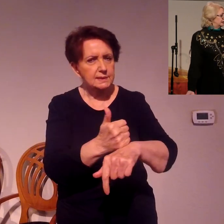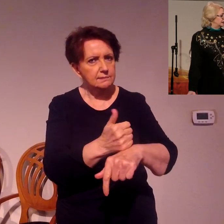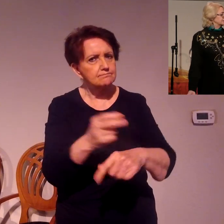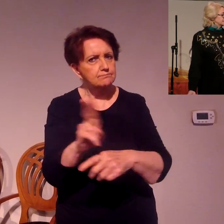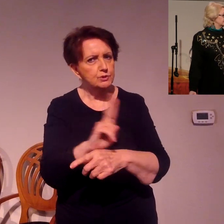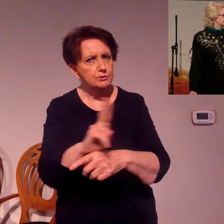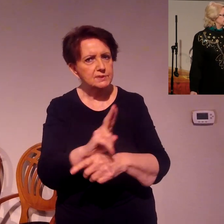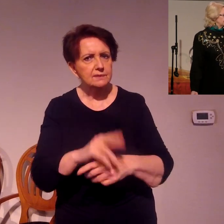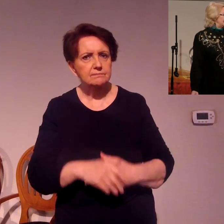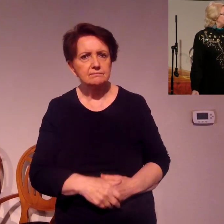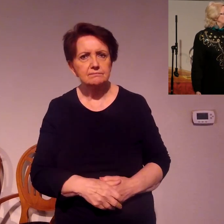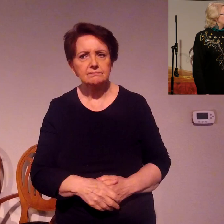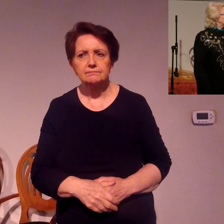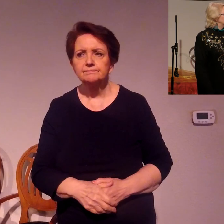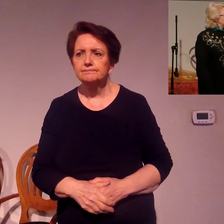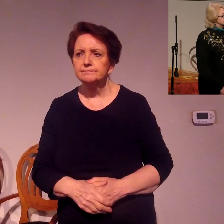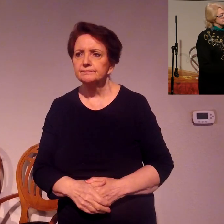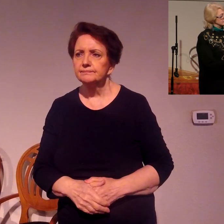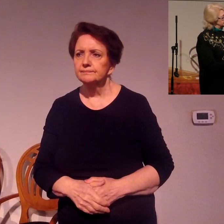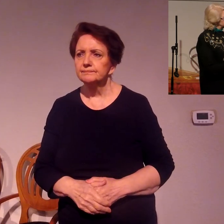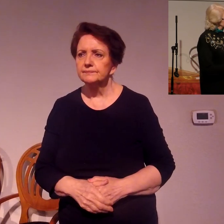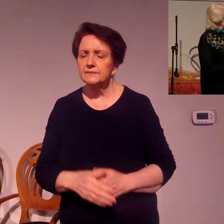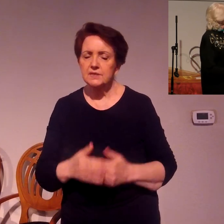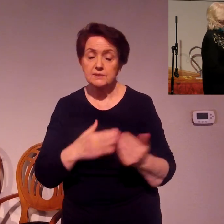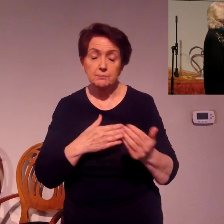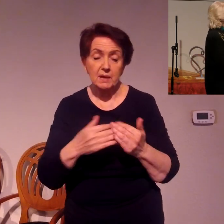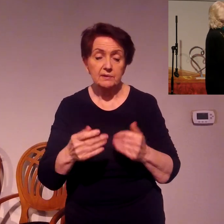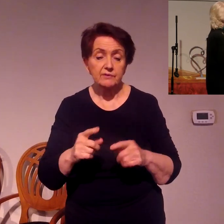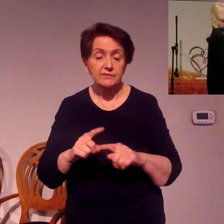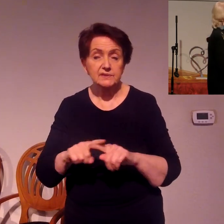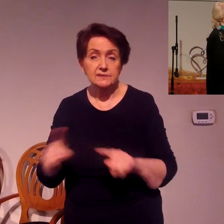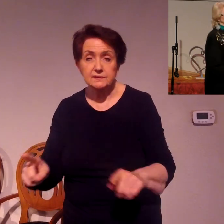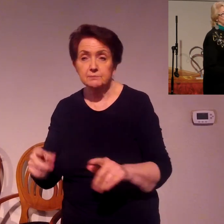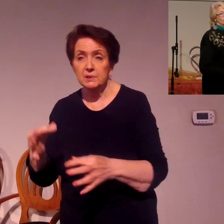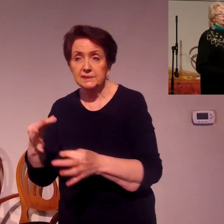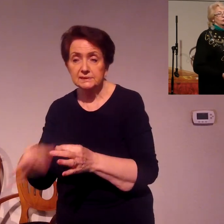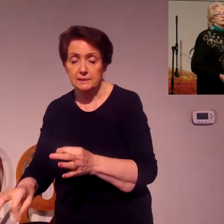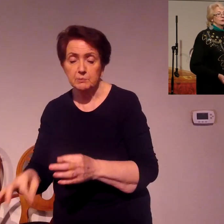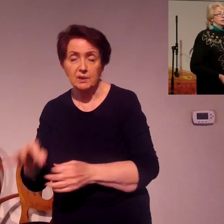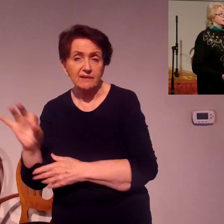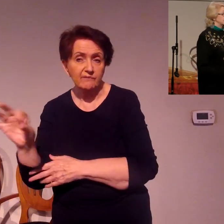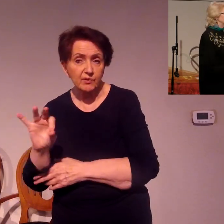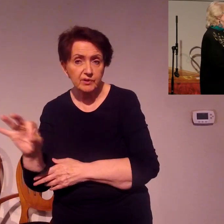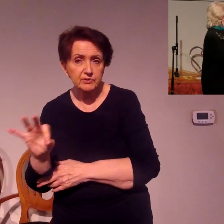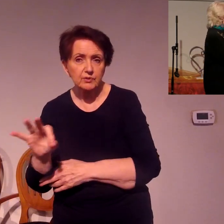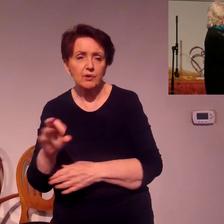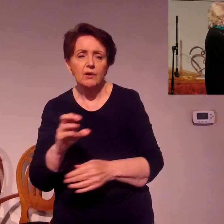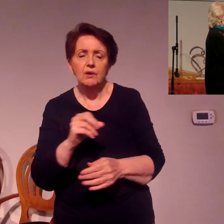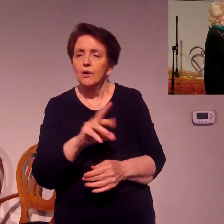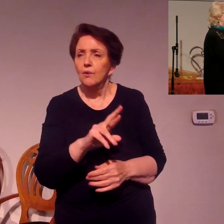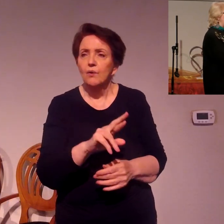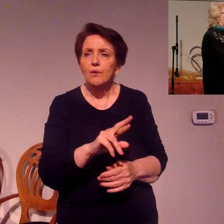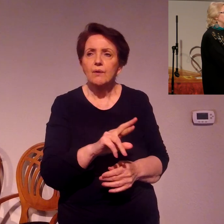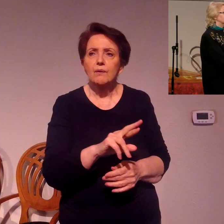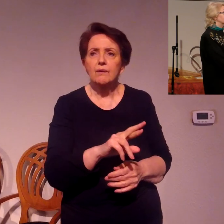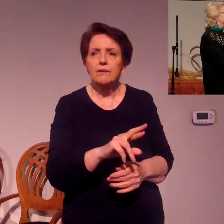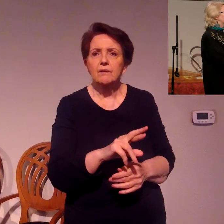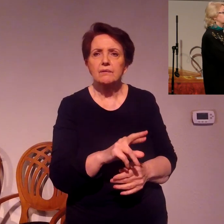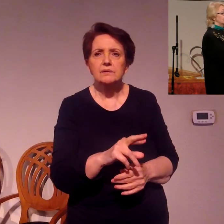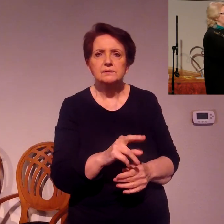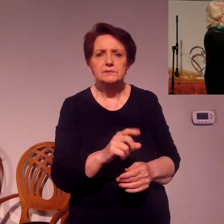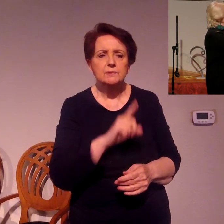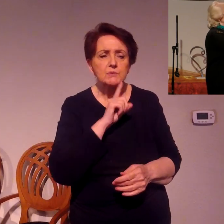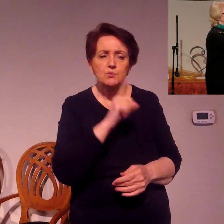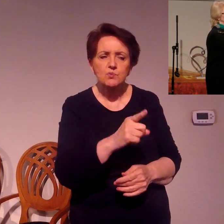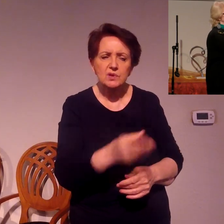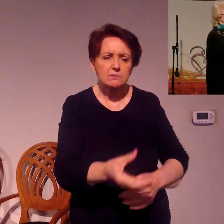different that is? And whether that's a simple little example like furniture, whether it's something really powerful,